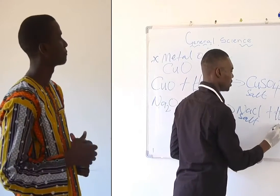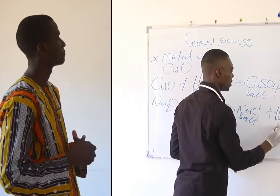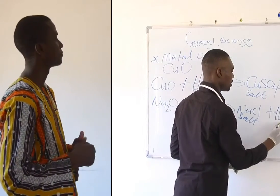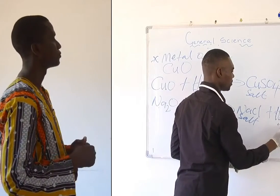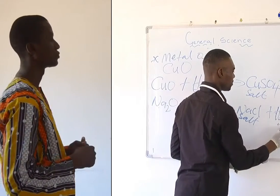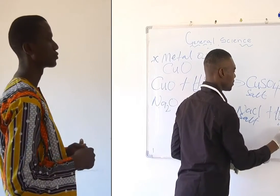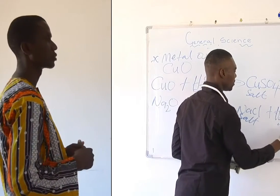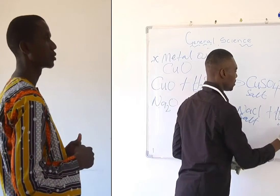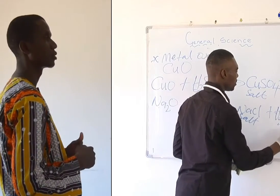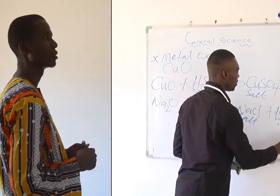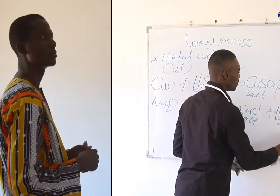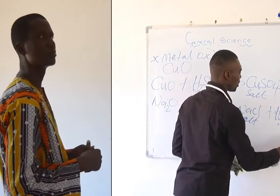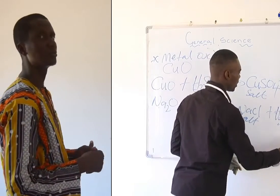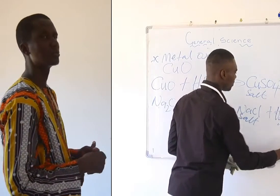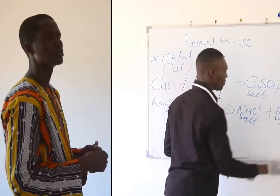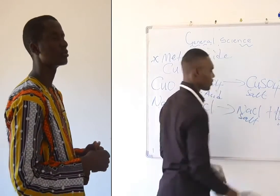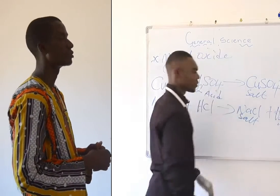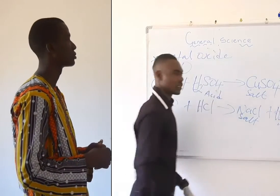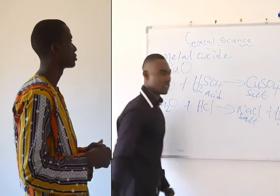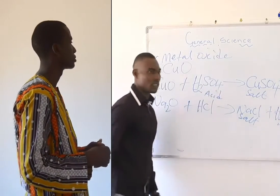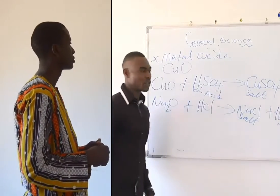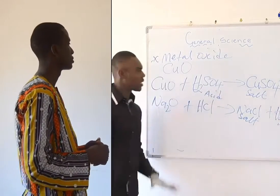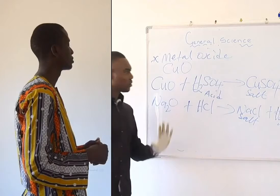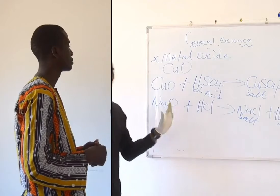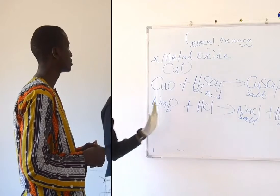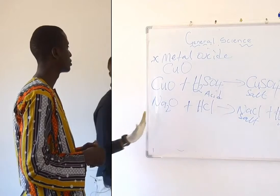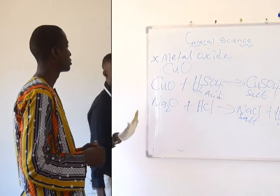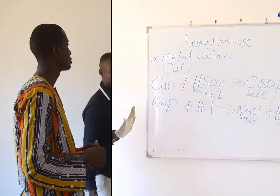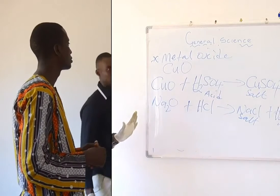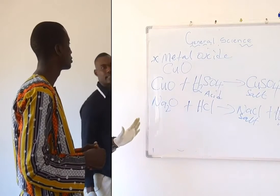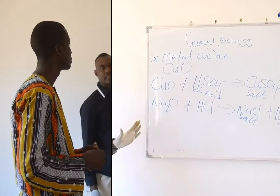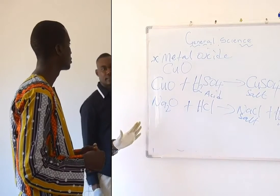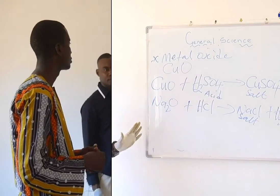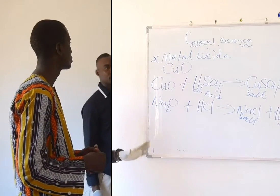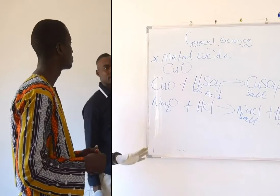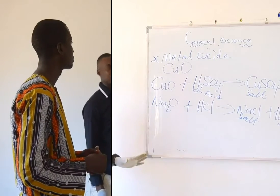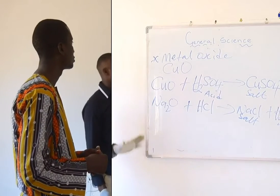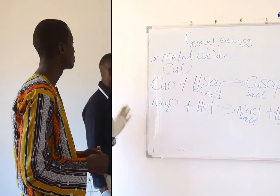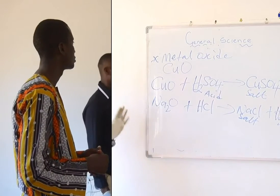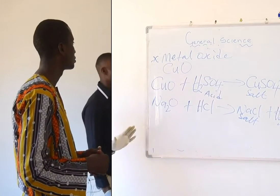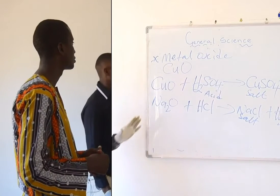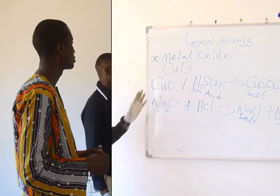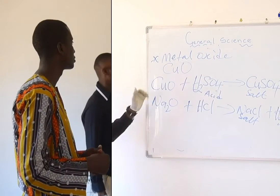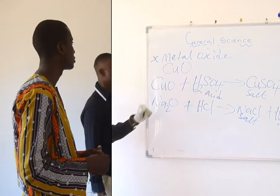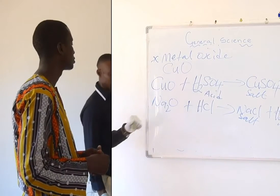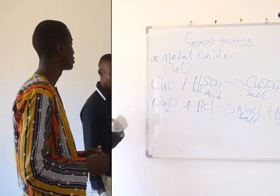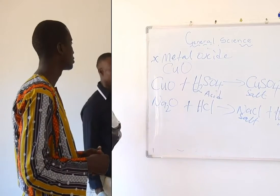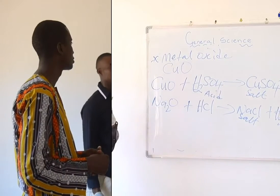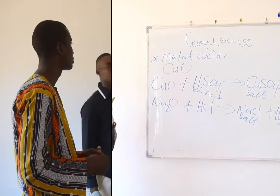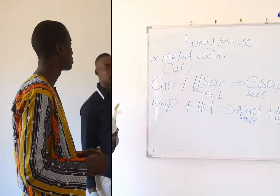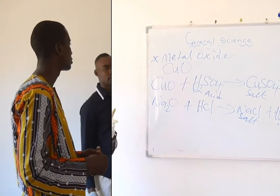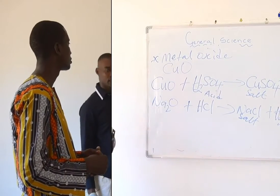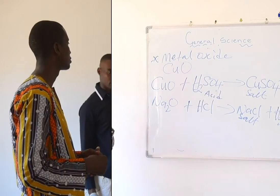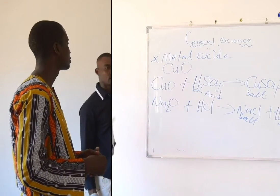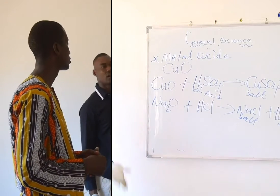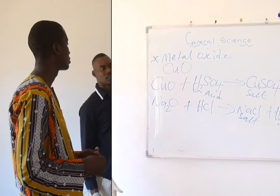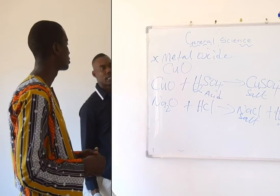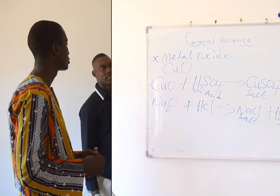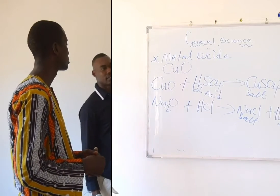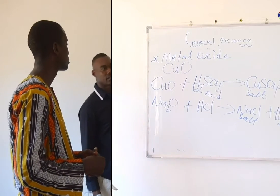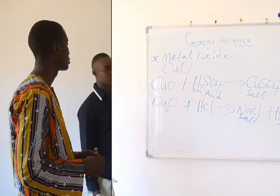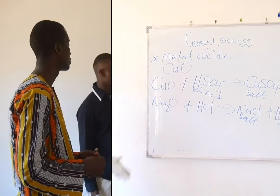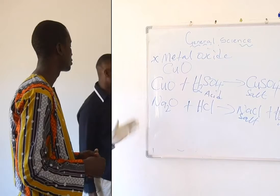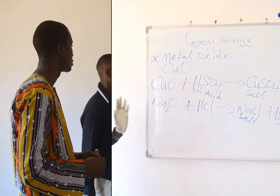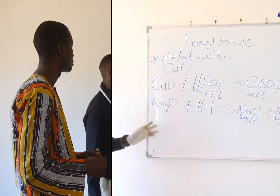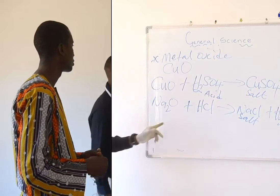H2O, which is water. So you can use any metal oxide, please. Any element or compound that's a metal